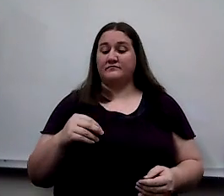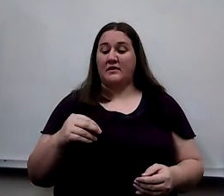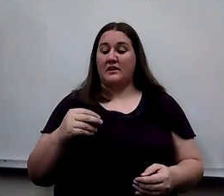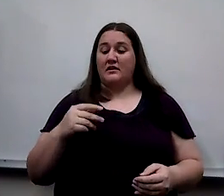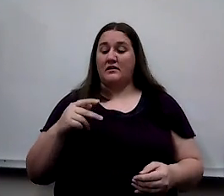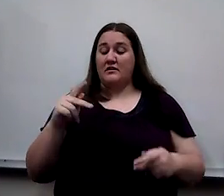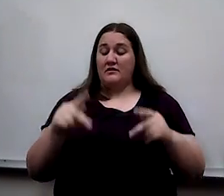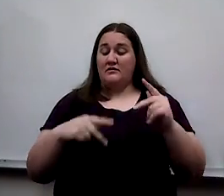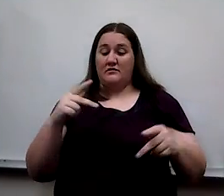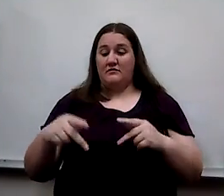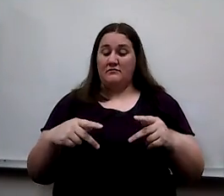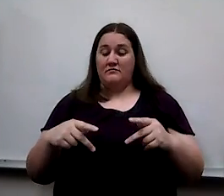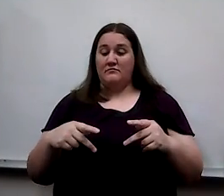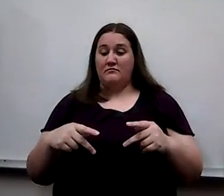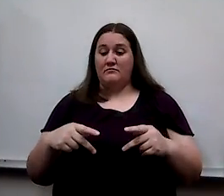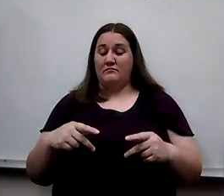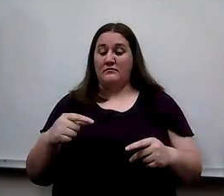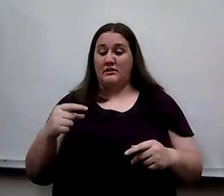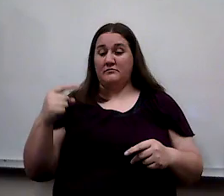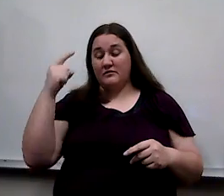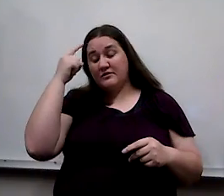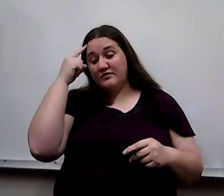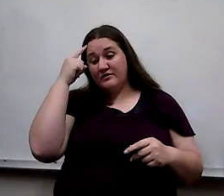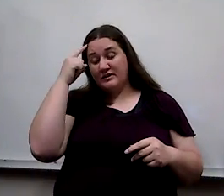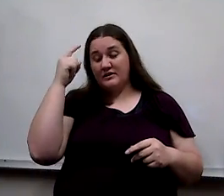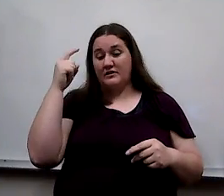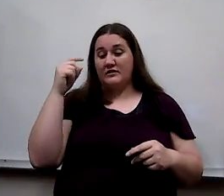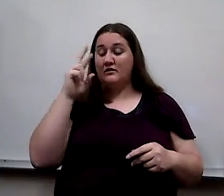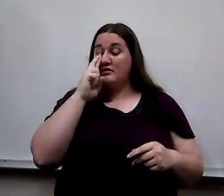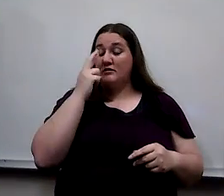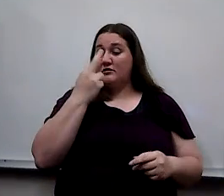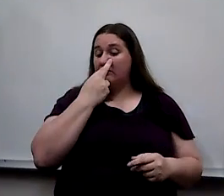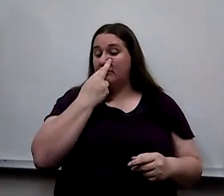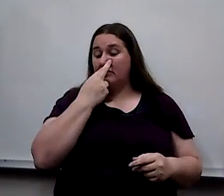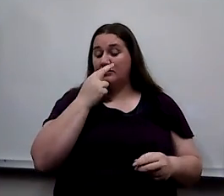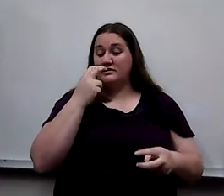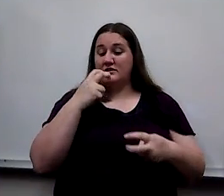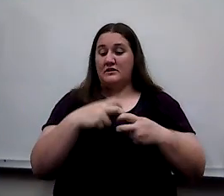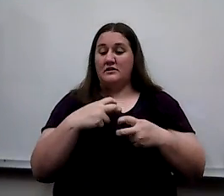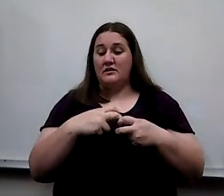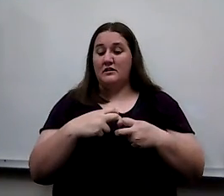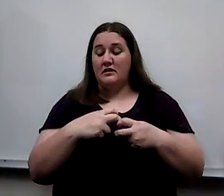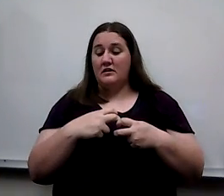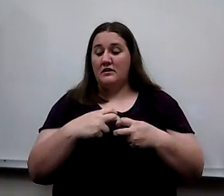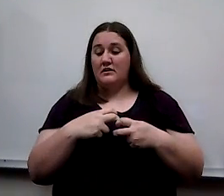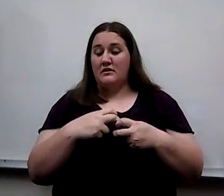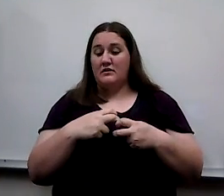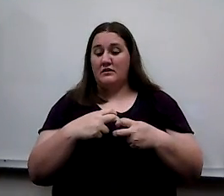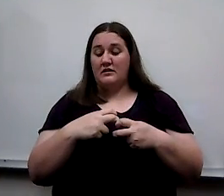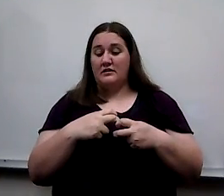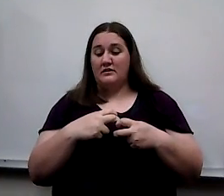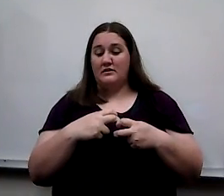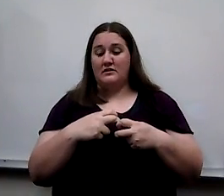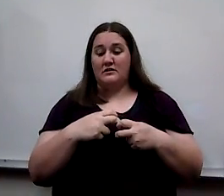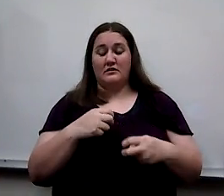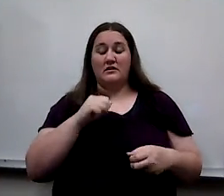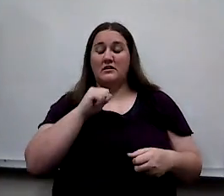to their side of the story, they would have you believe that rose bushes are not hardy. This is